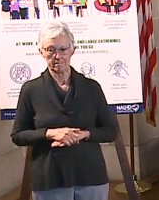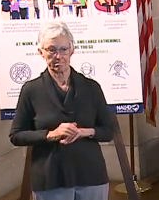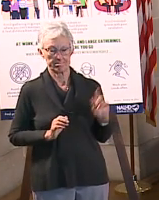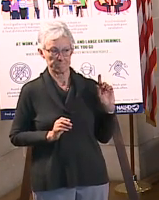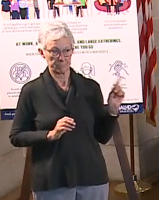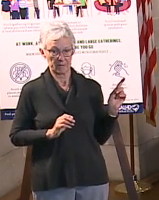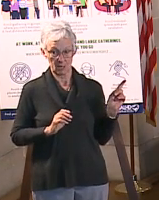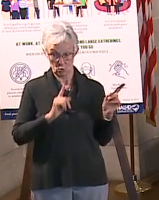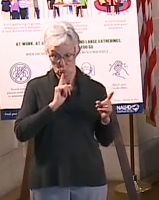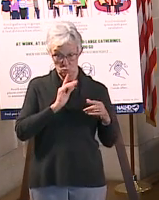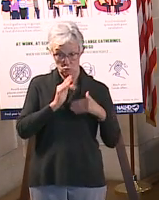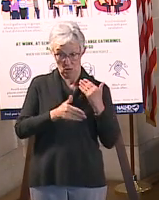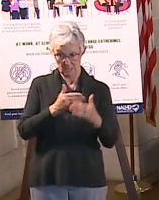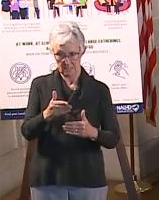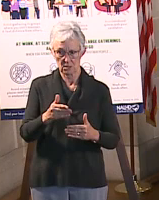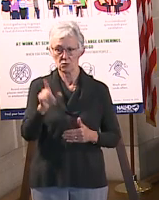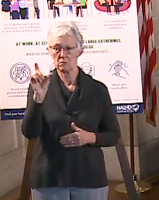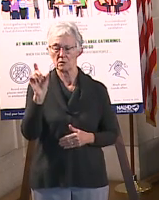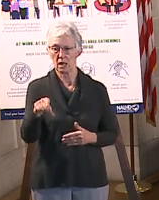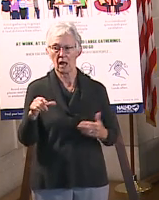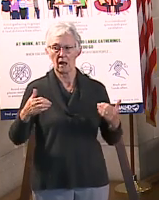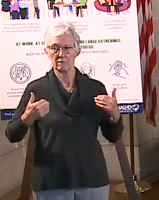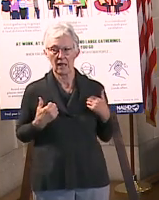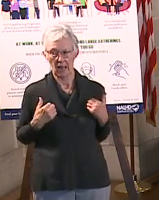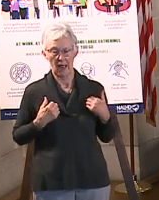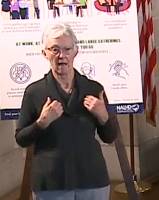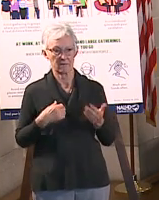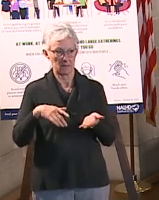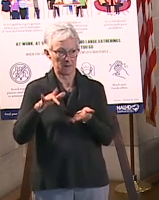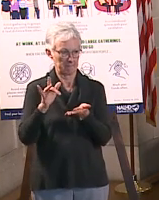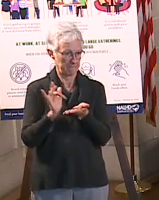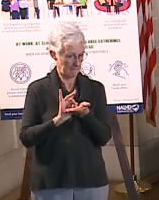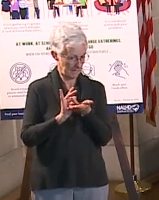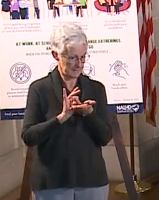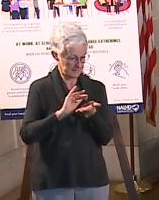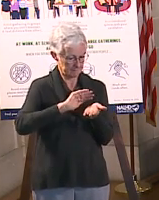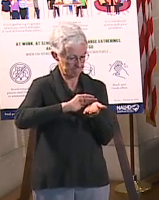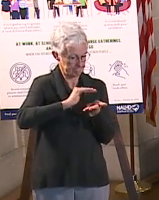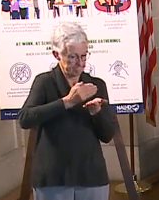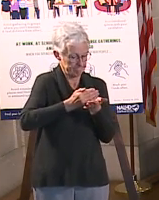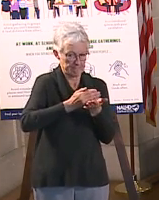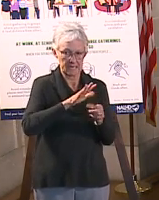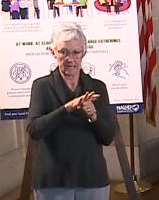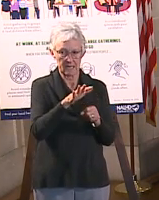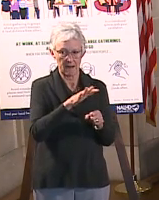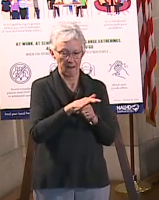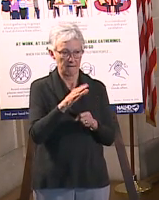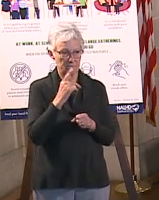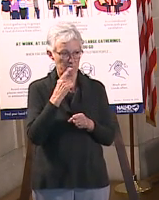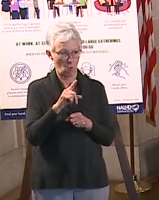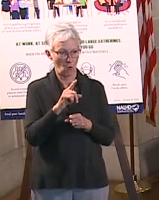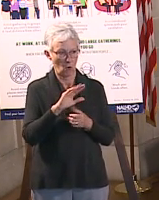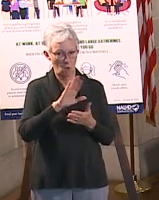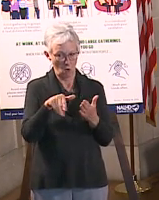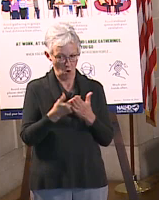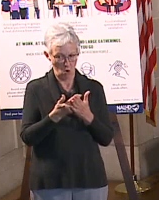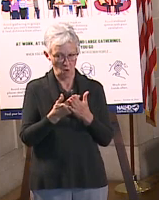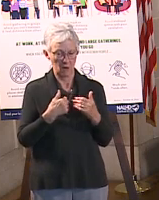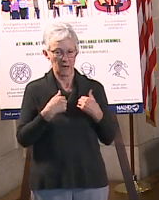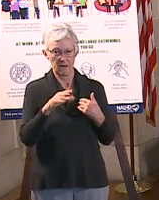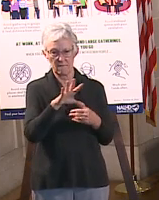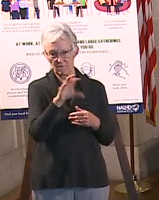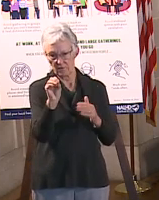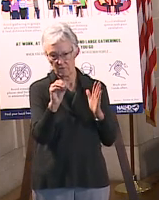little bit earlier, is you have to save up that critical mass of vaccines to begin the program. We've got about 50,000 people between staff